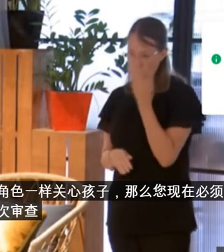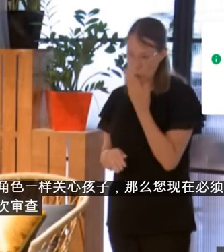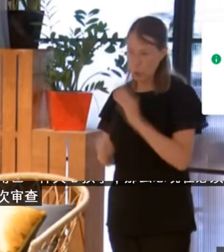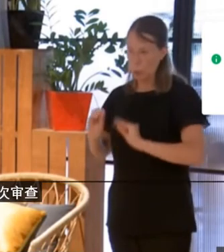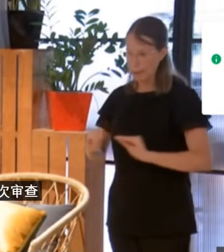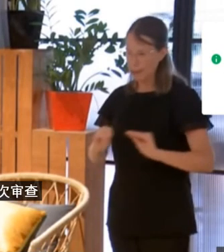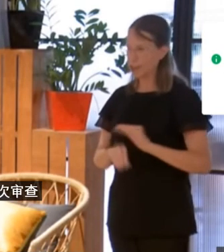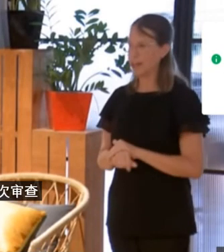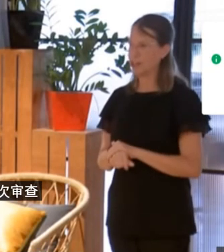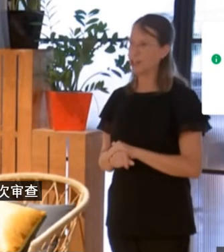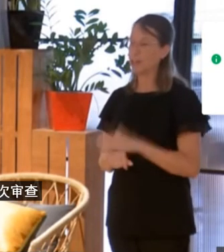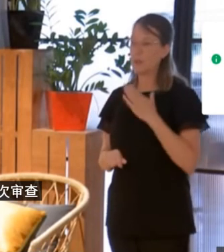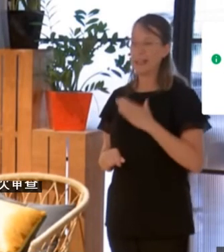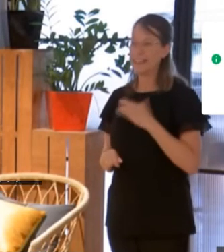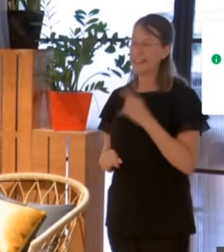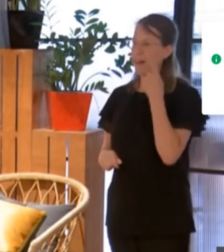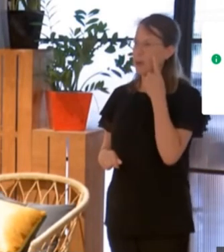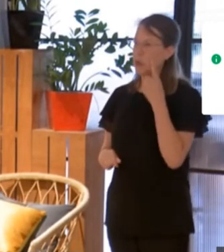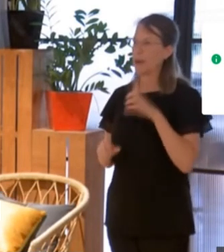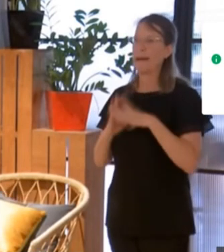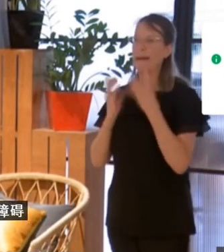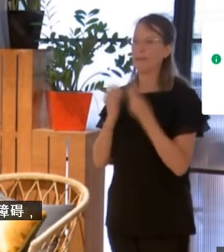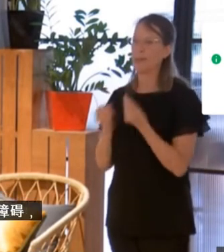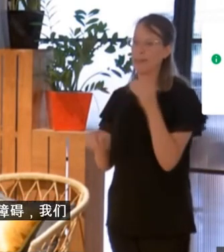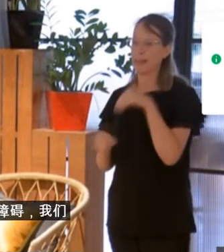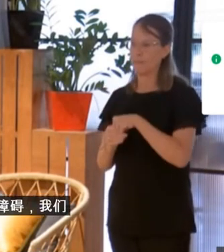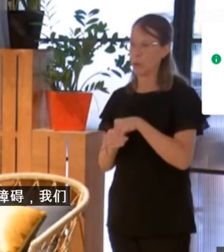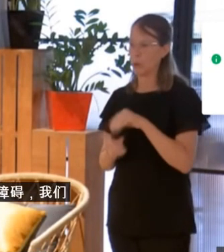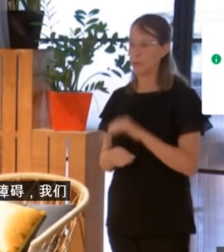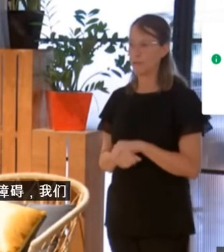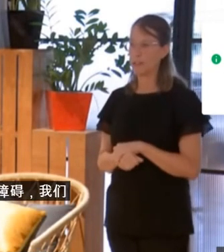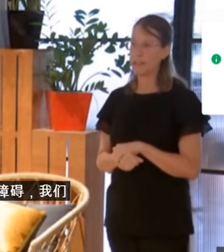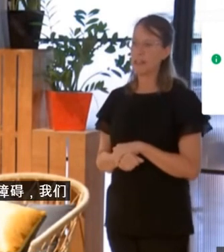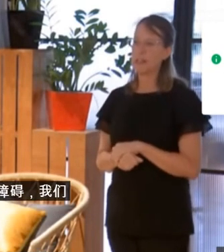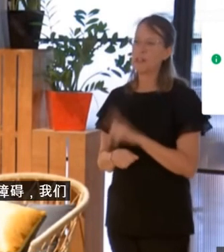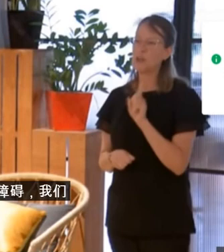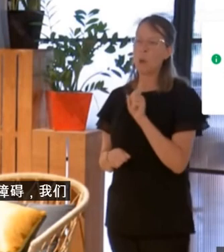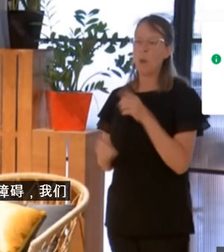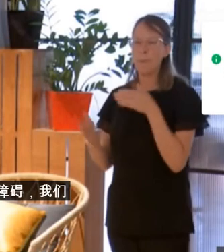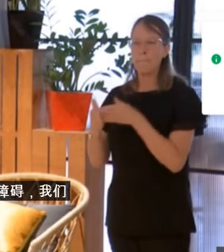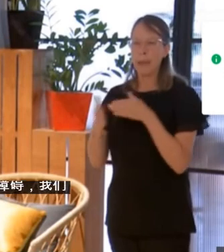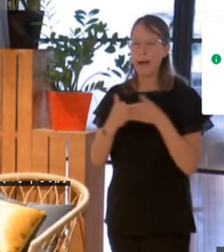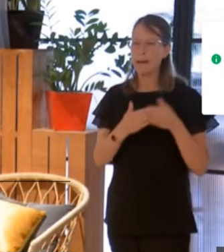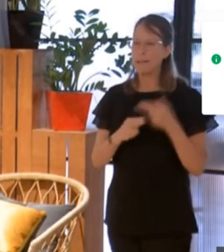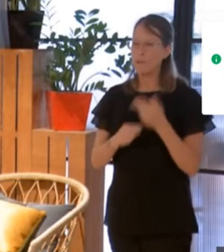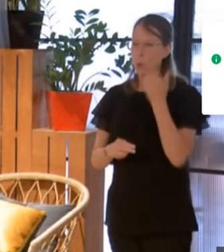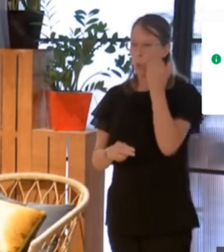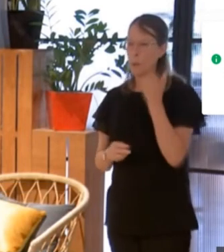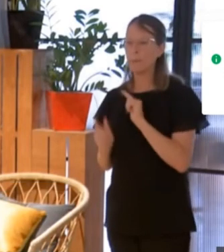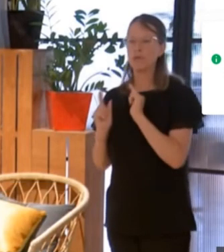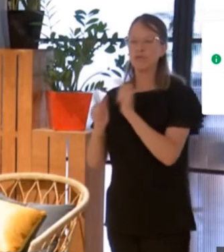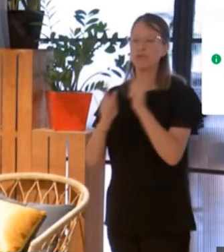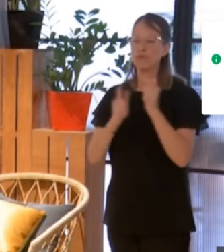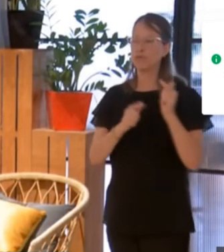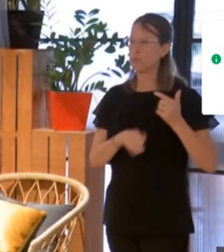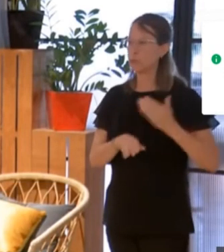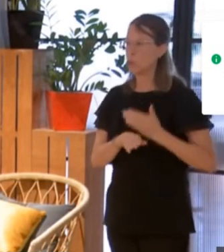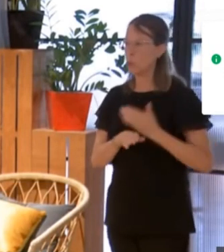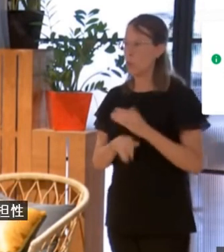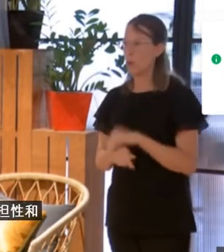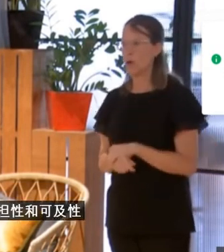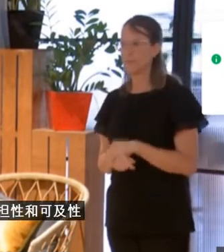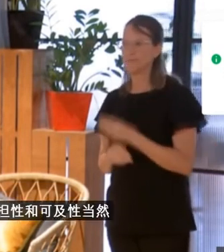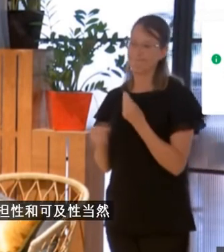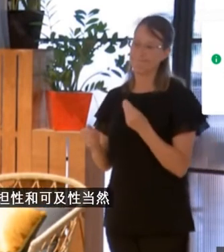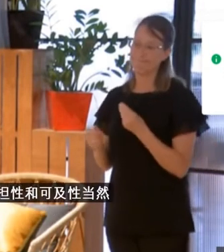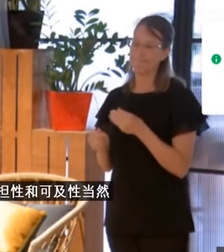this review is looking at structural barriers to women's participation, and we look particularly at the affordability and accessibility of early childhood education